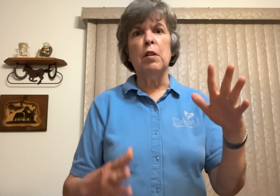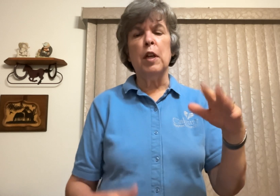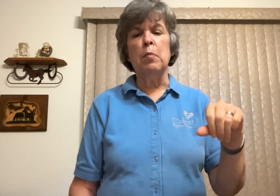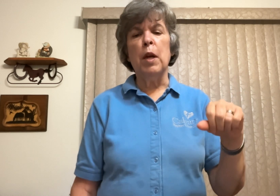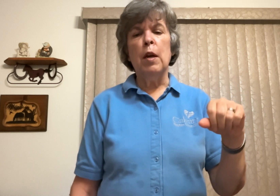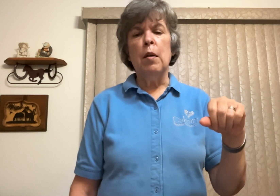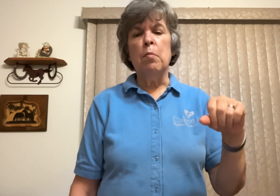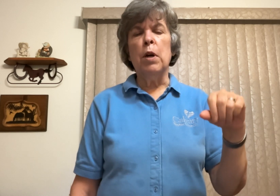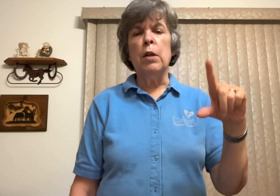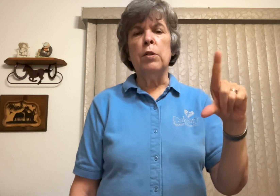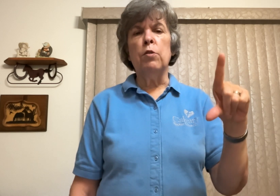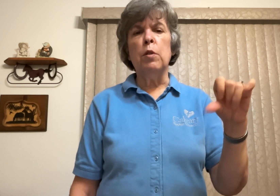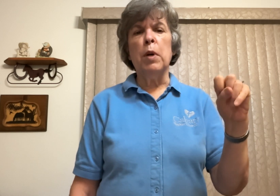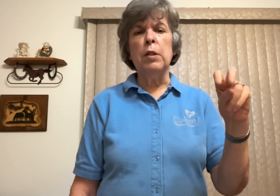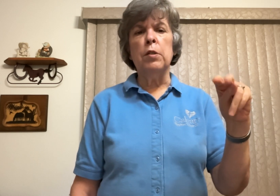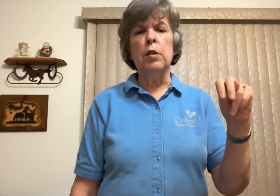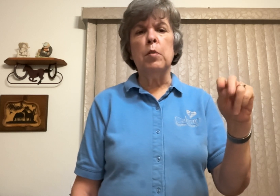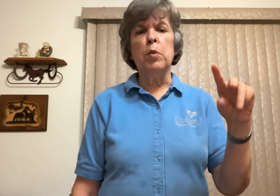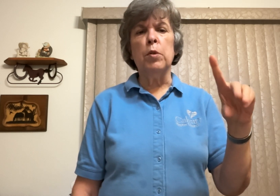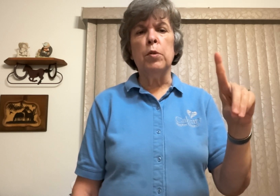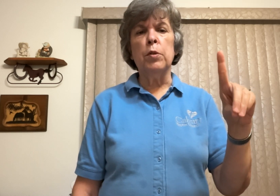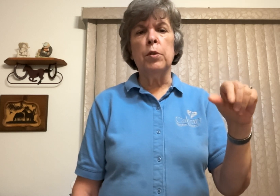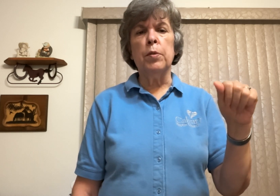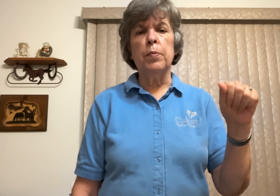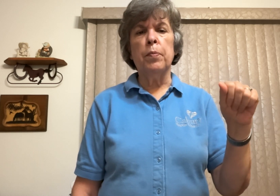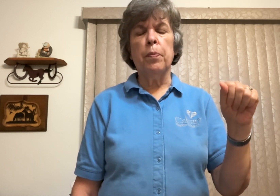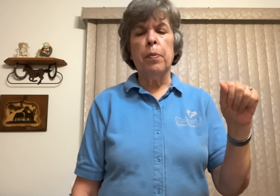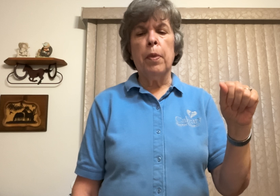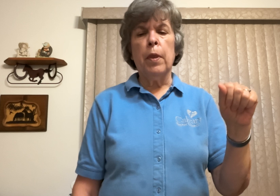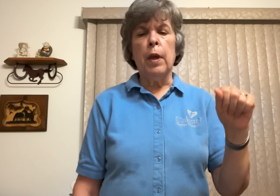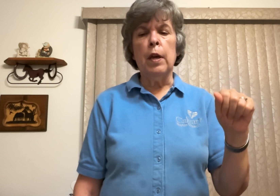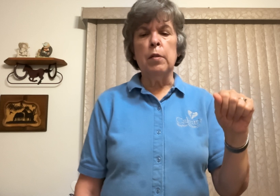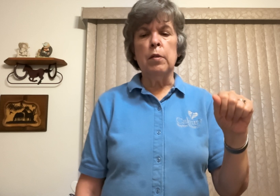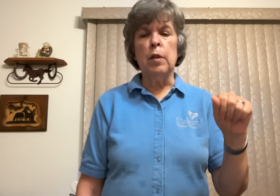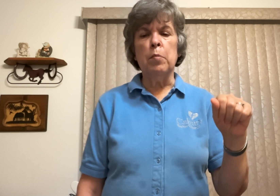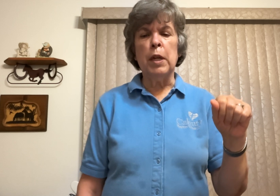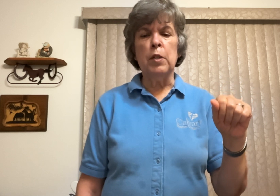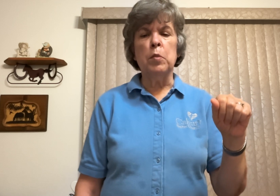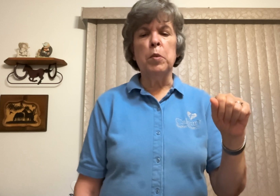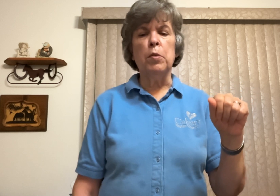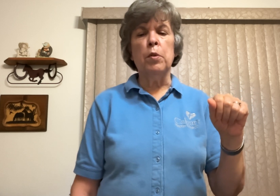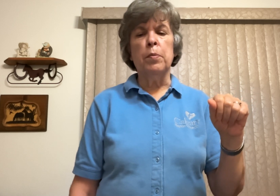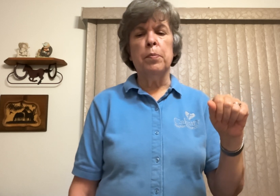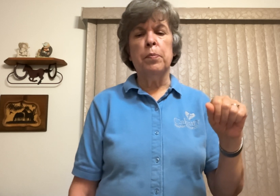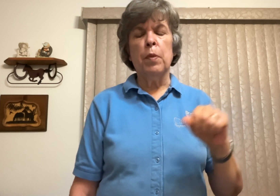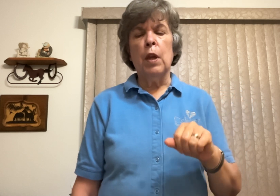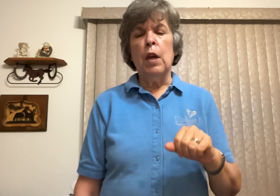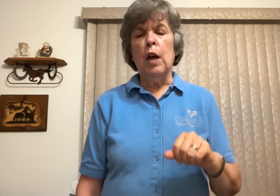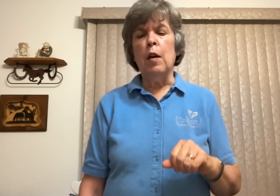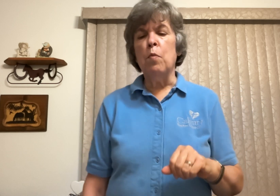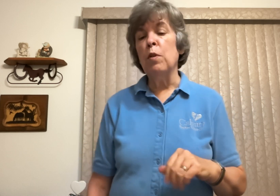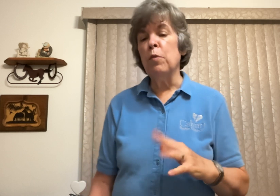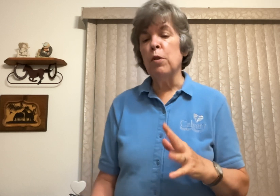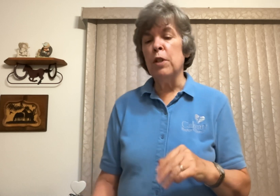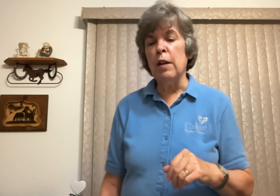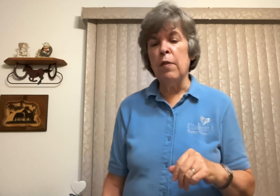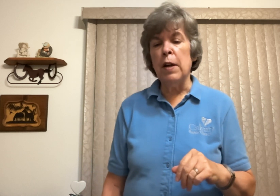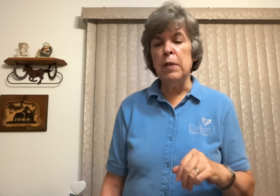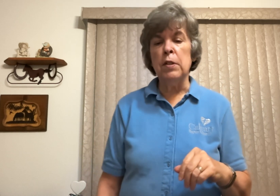name, but do it by syllables and make it smooth. One word that I find that's